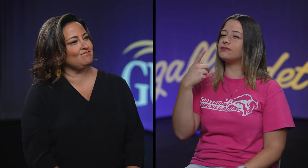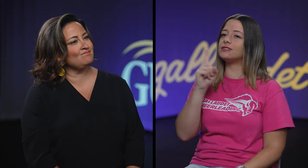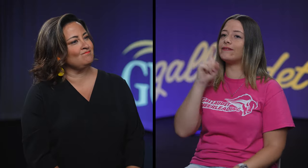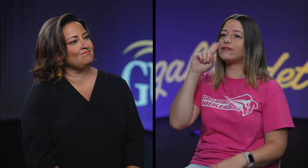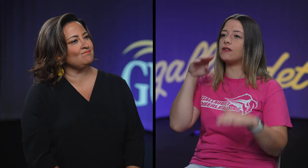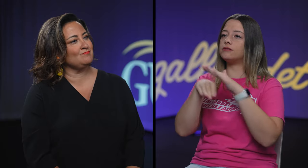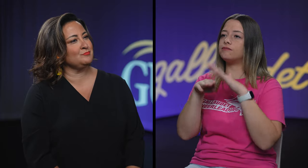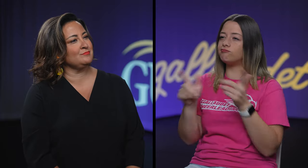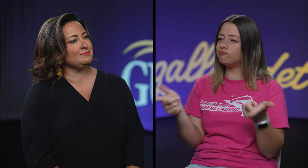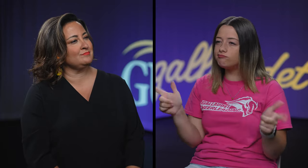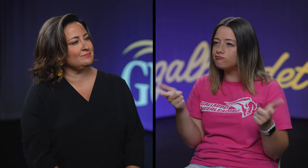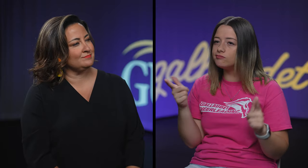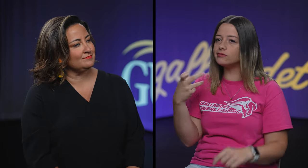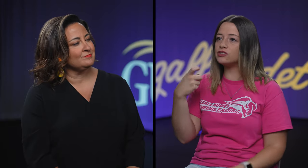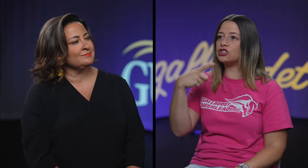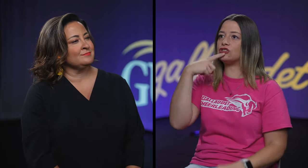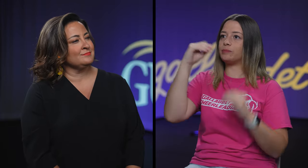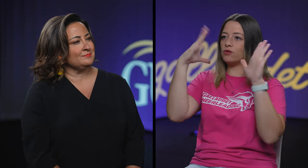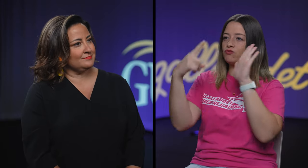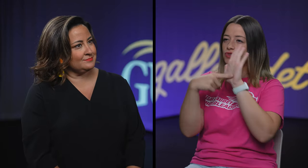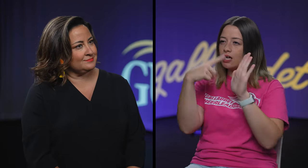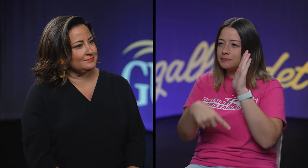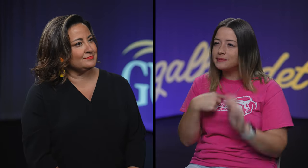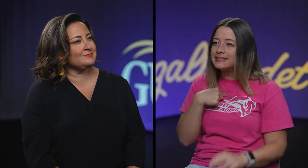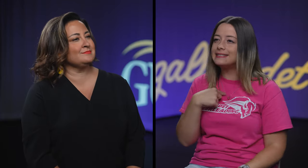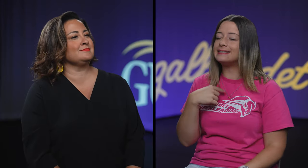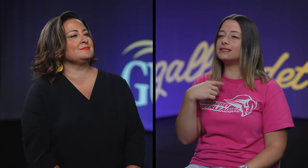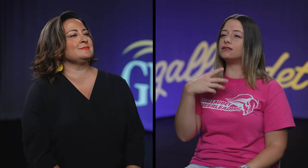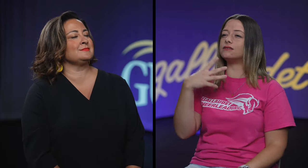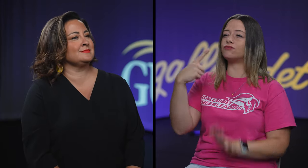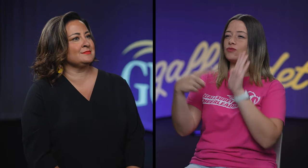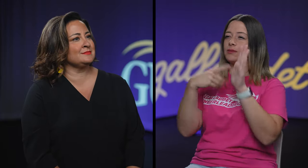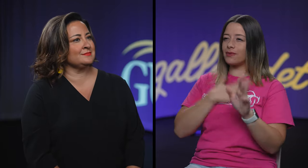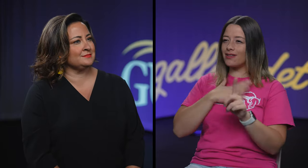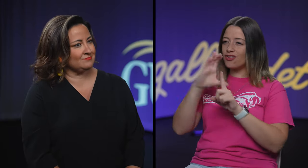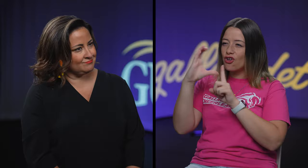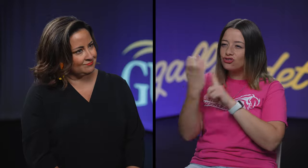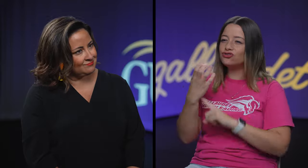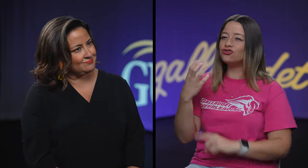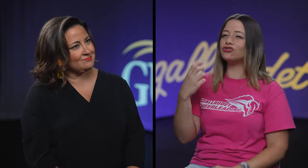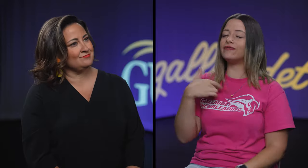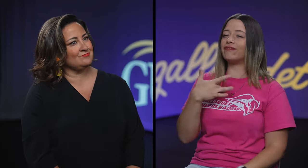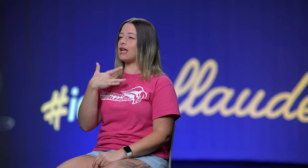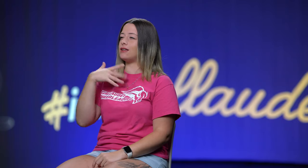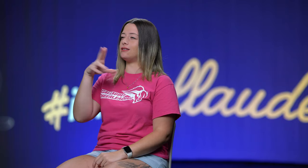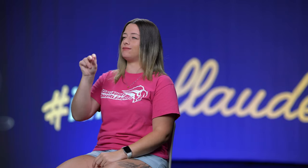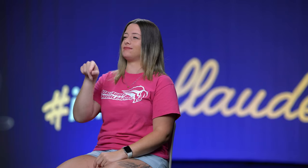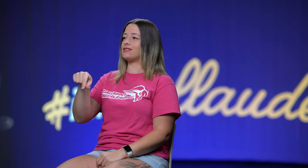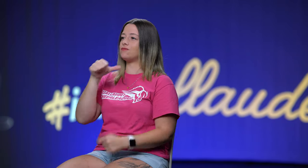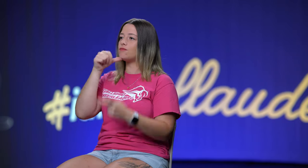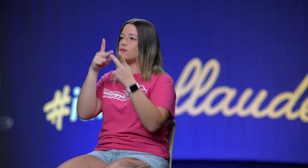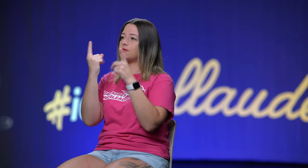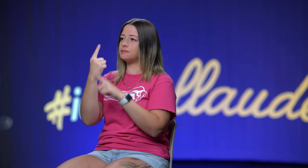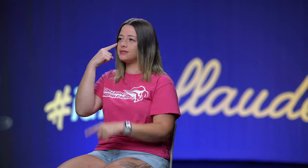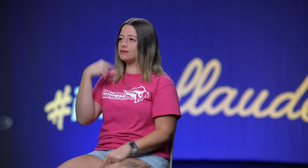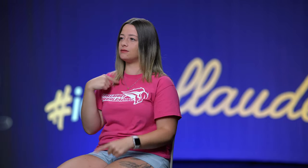and my culture, and I felt this is not the right place for me to progress in my field, especially with hearing peers and hearing teachers at a